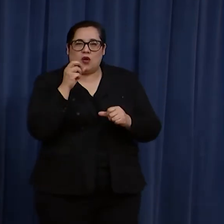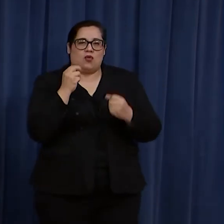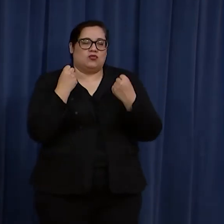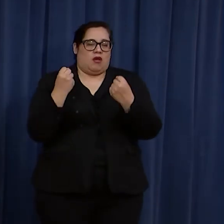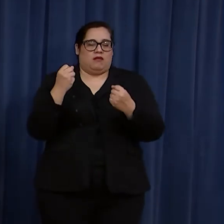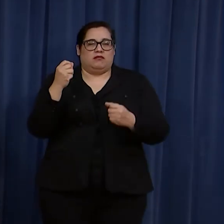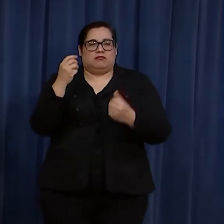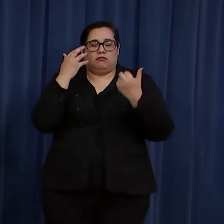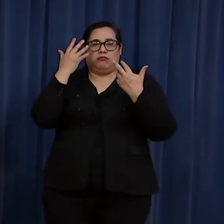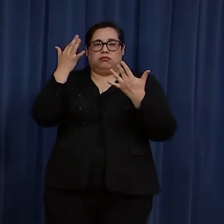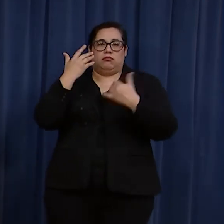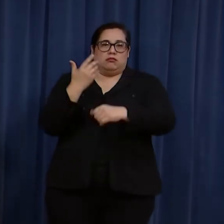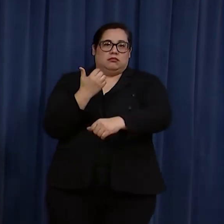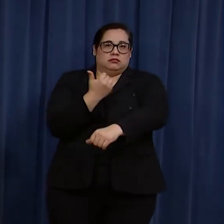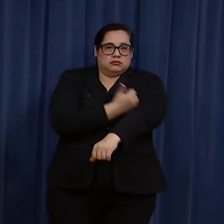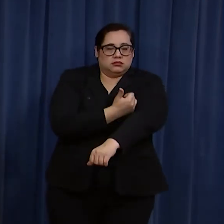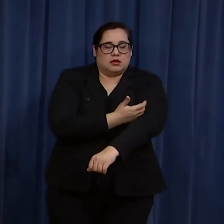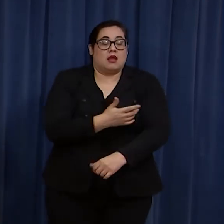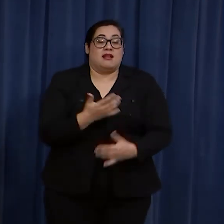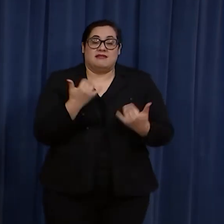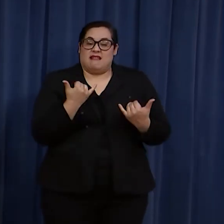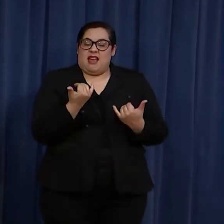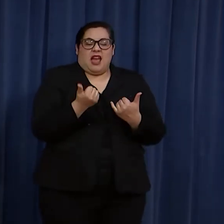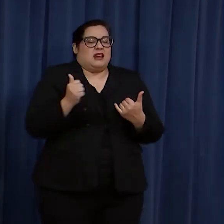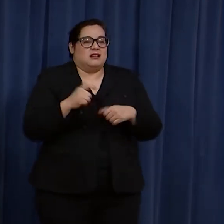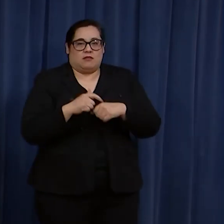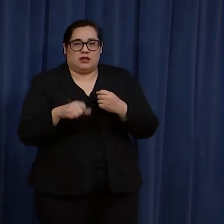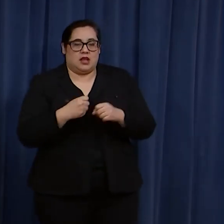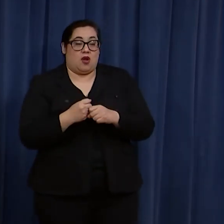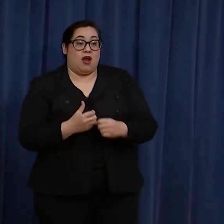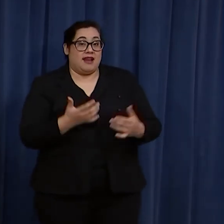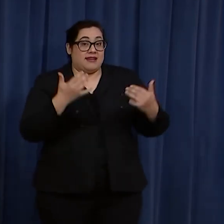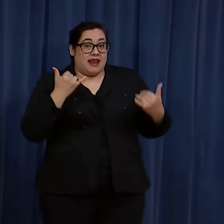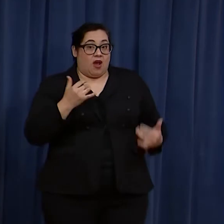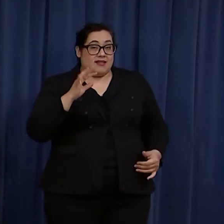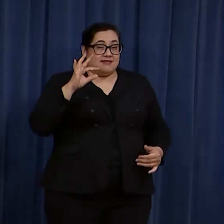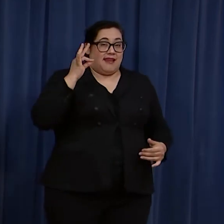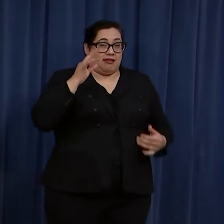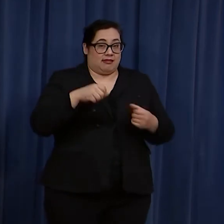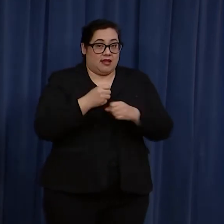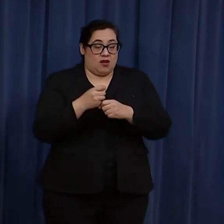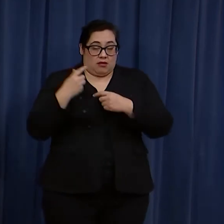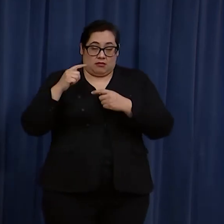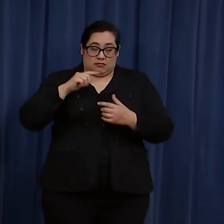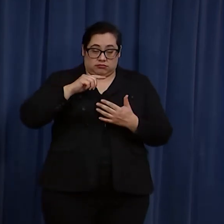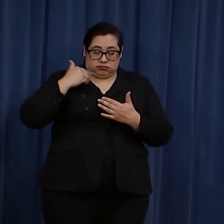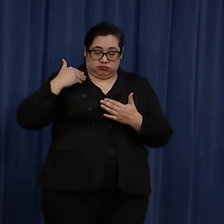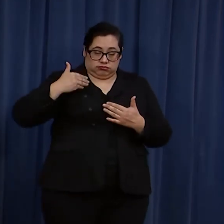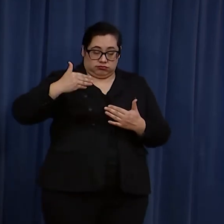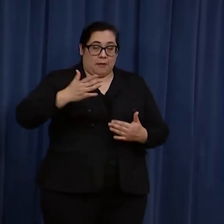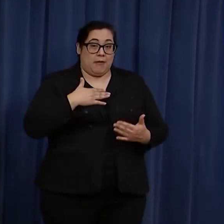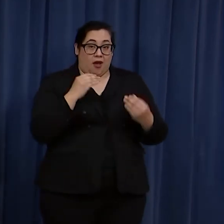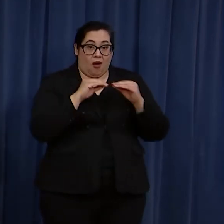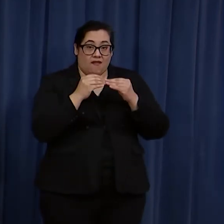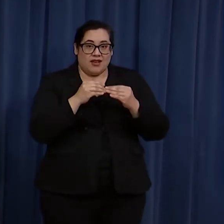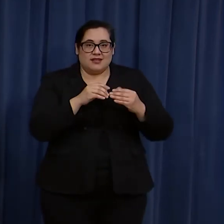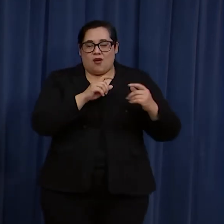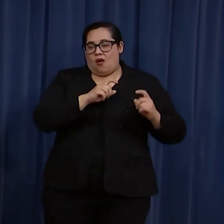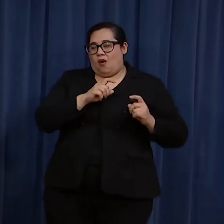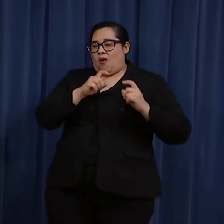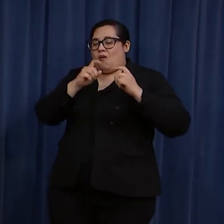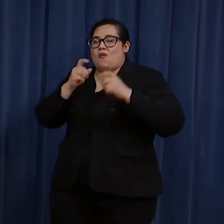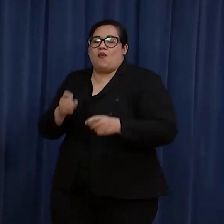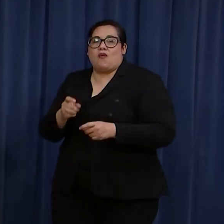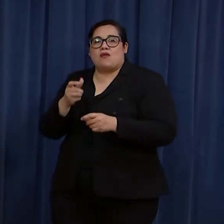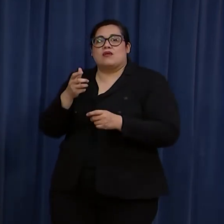now or any time of the year. For the 9th consecutive year, I want to announce that my office has been awarded a driving